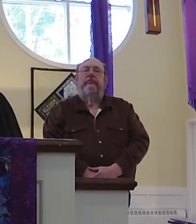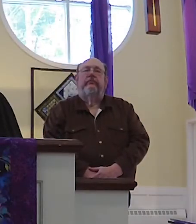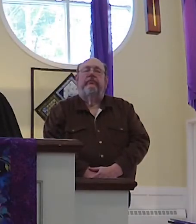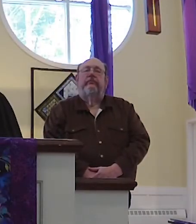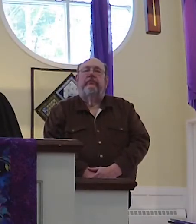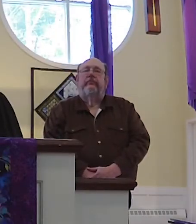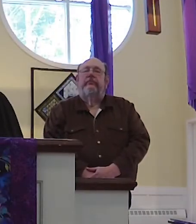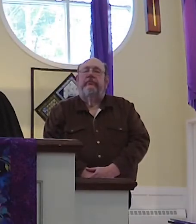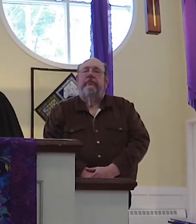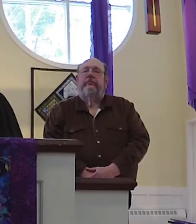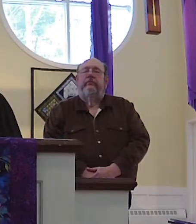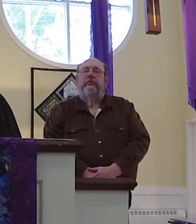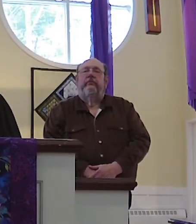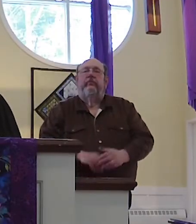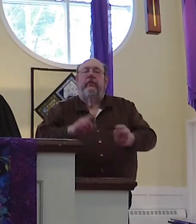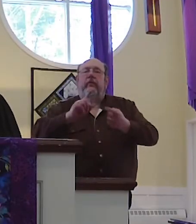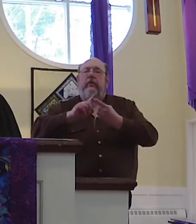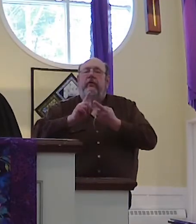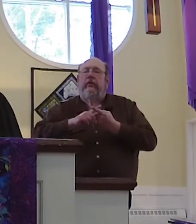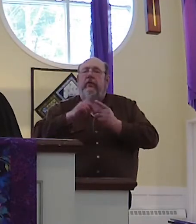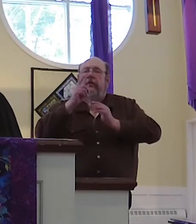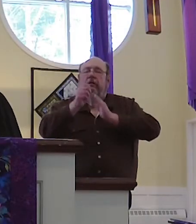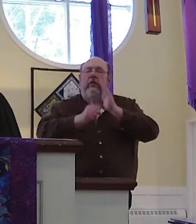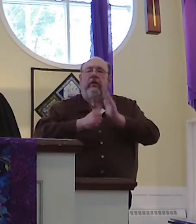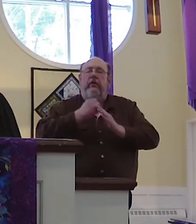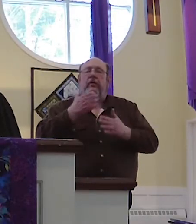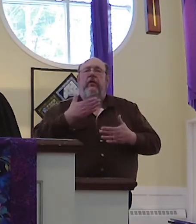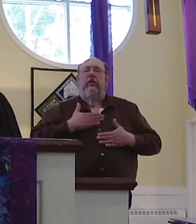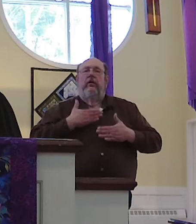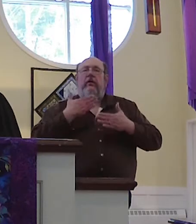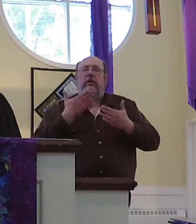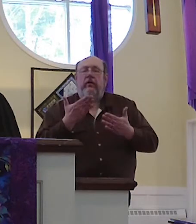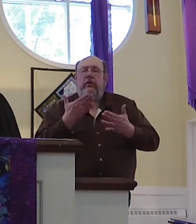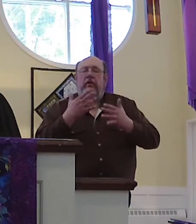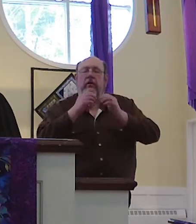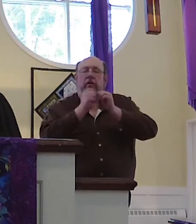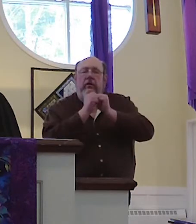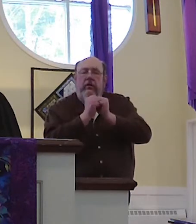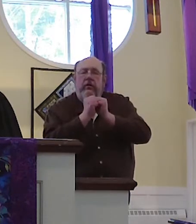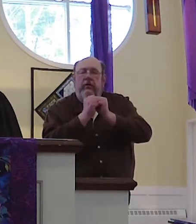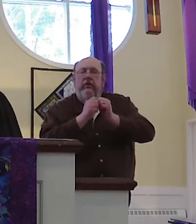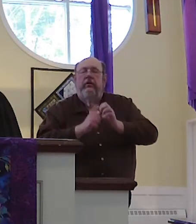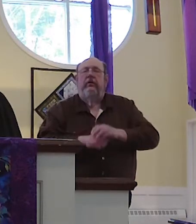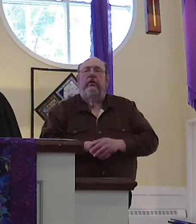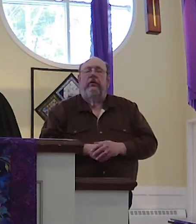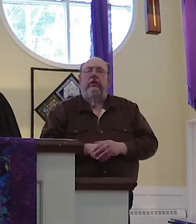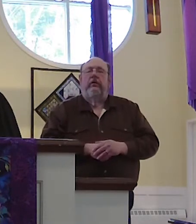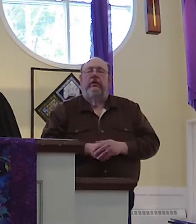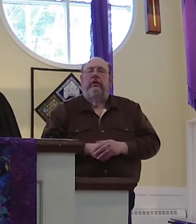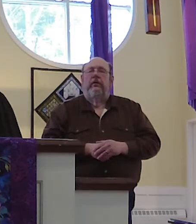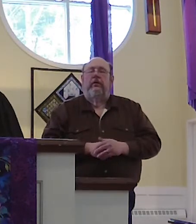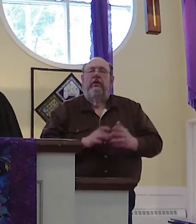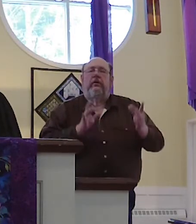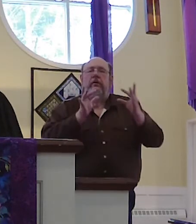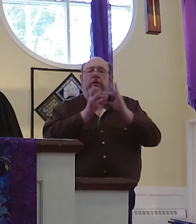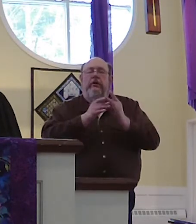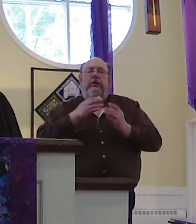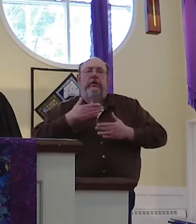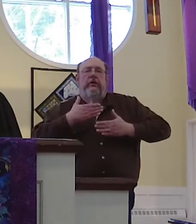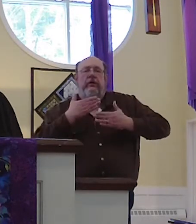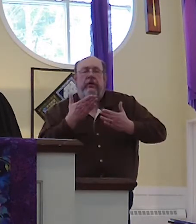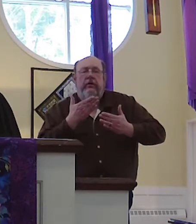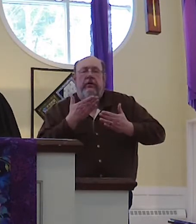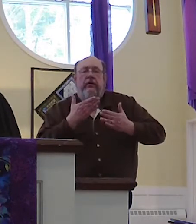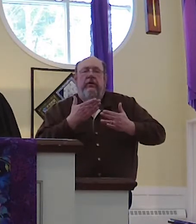Friends, we come to the time of confession in our worship, where we join in confessing the ways we have come